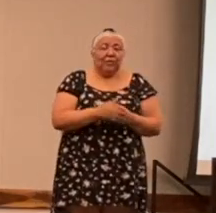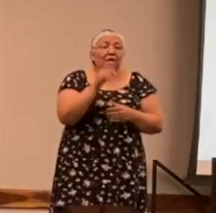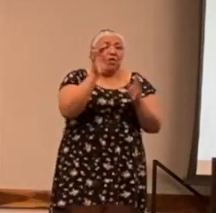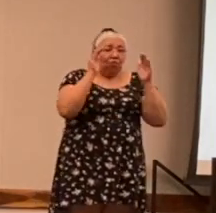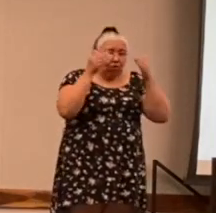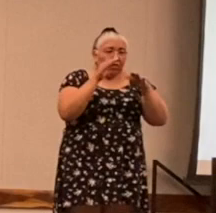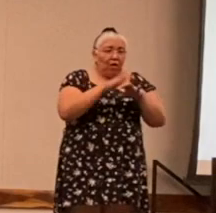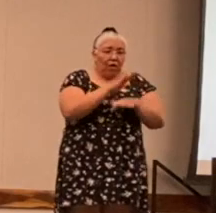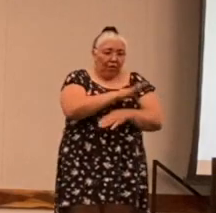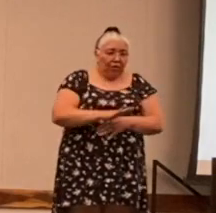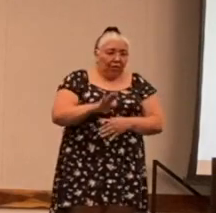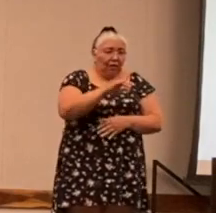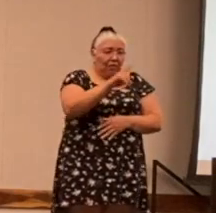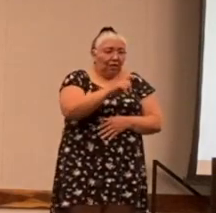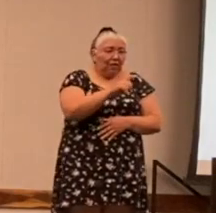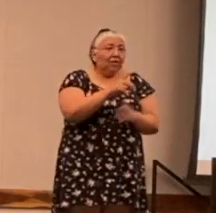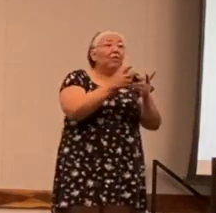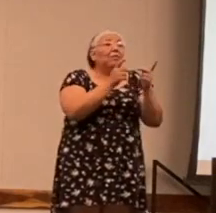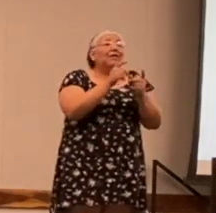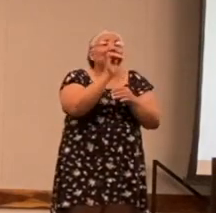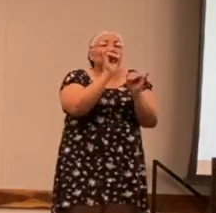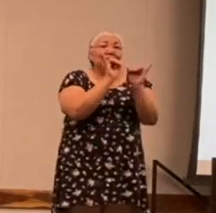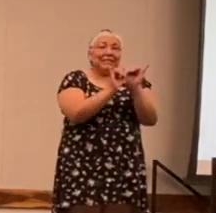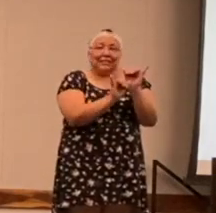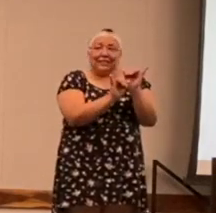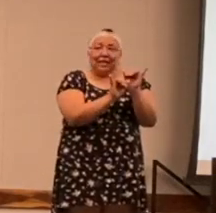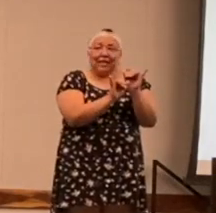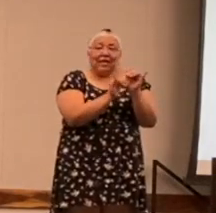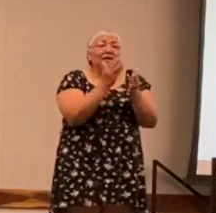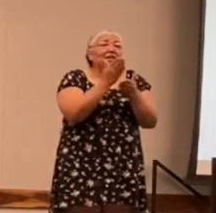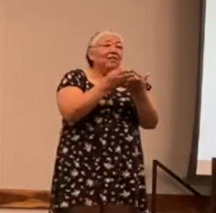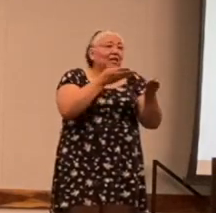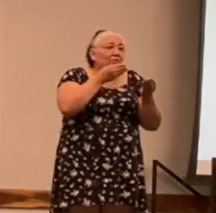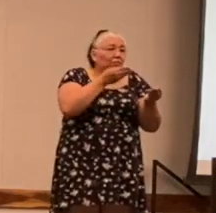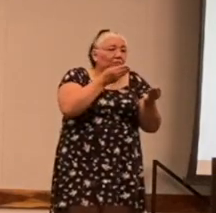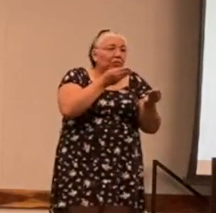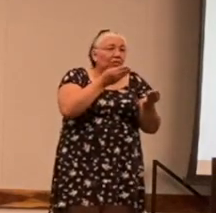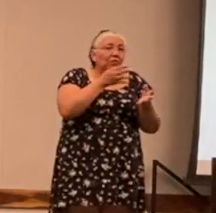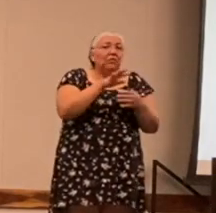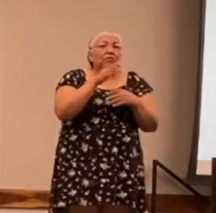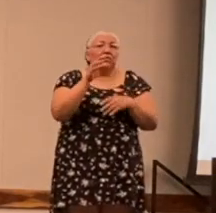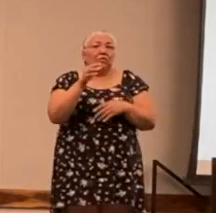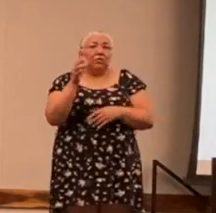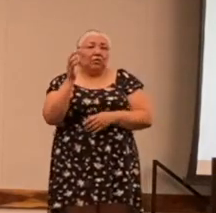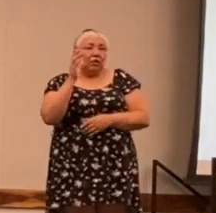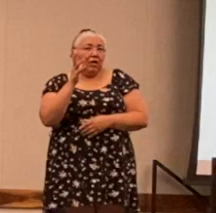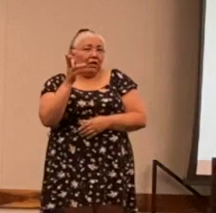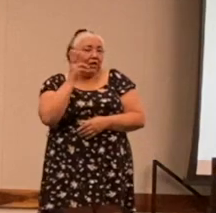need, like a place to stay, some nourishing food, a listening ear,